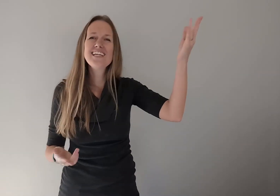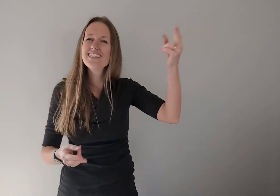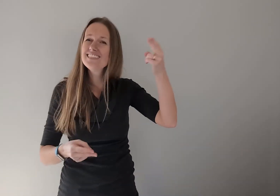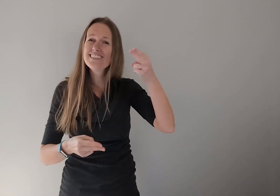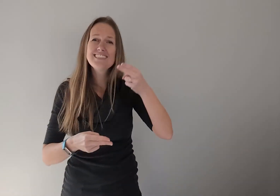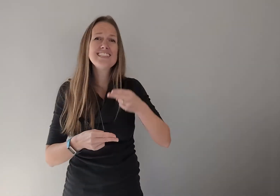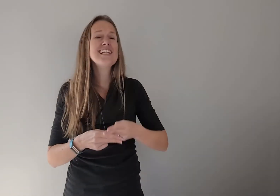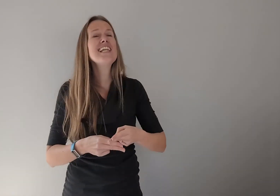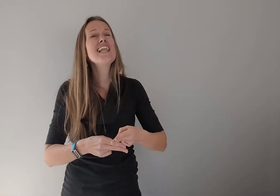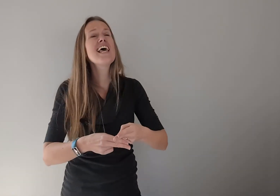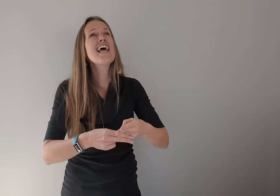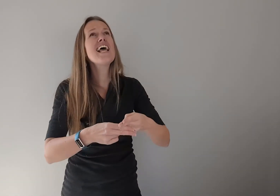his name.